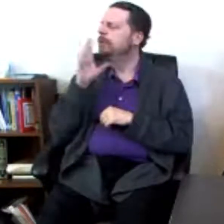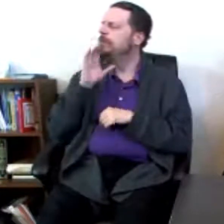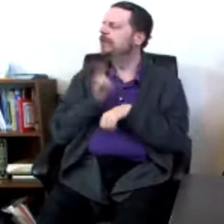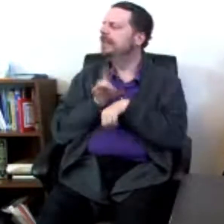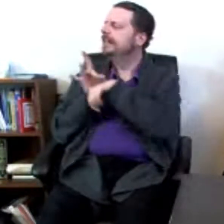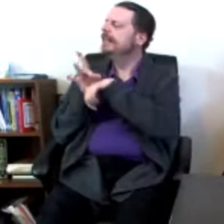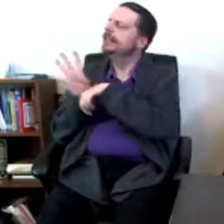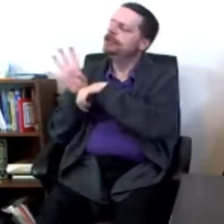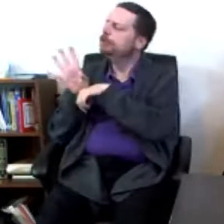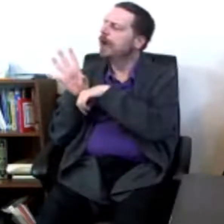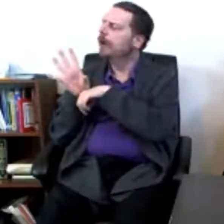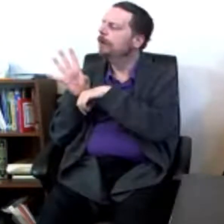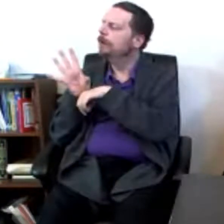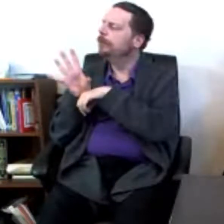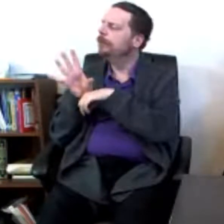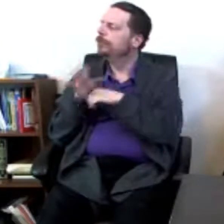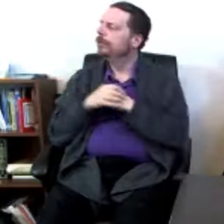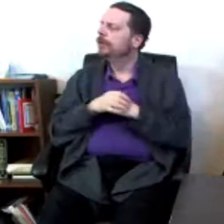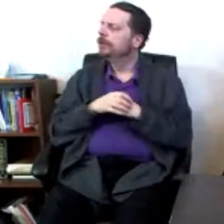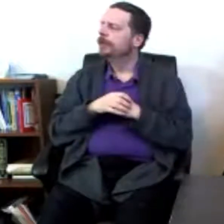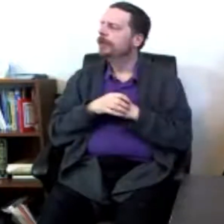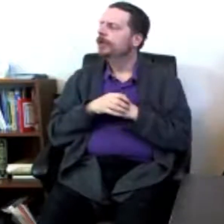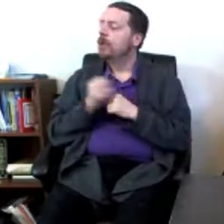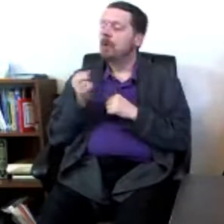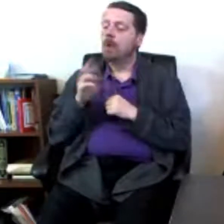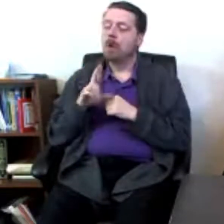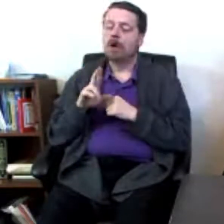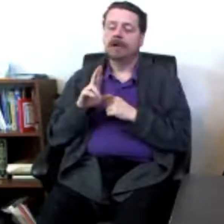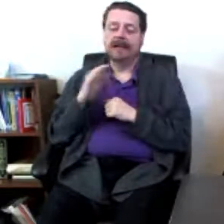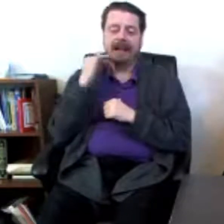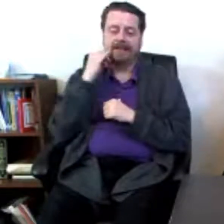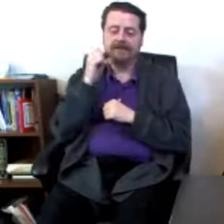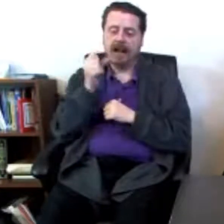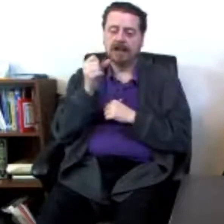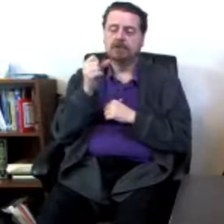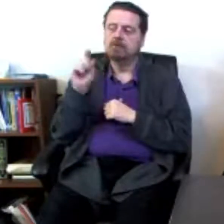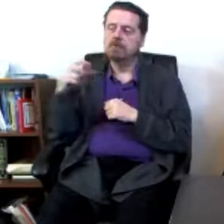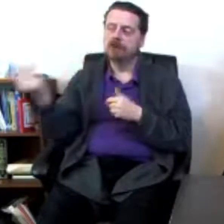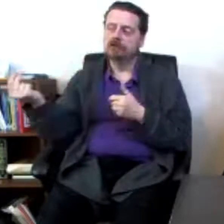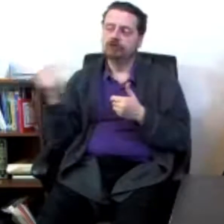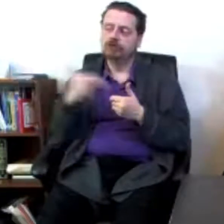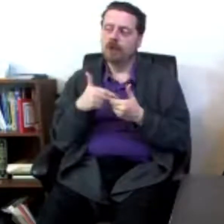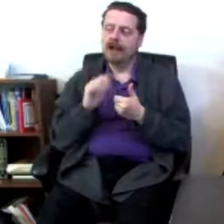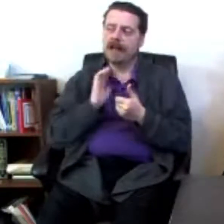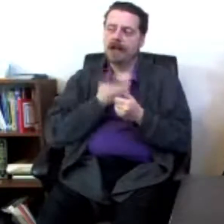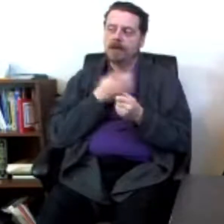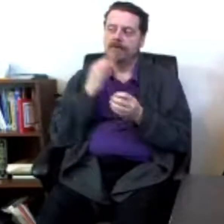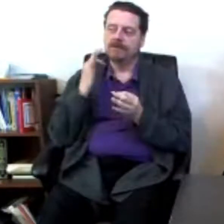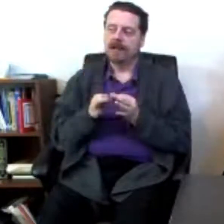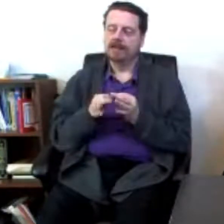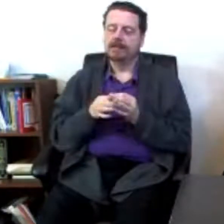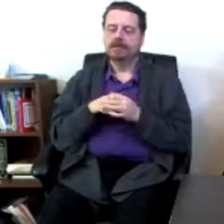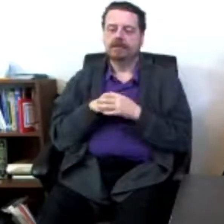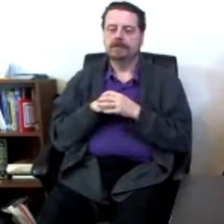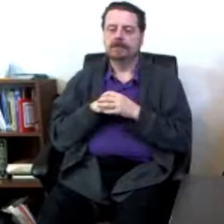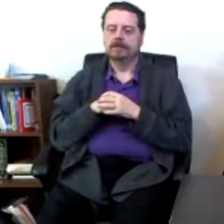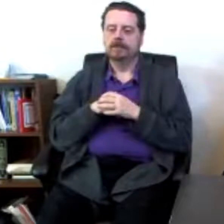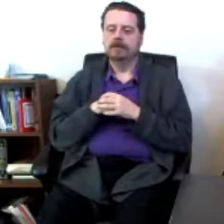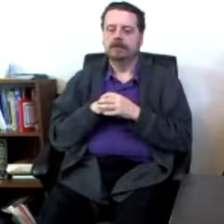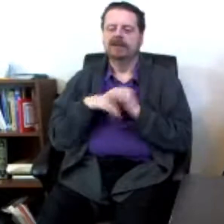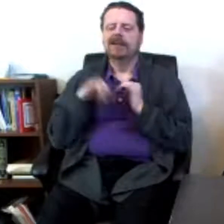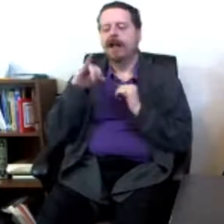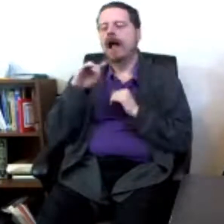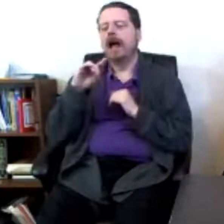land, or else you will have to join our own faith, which is